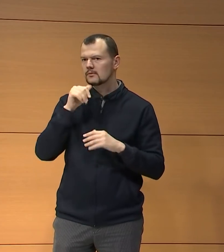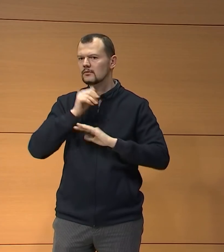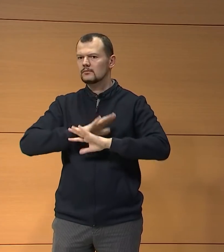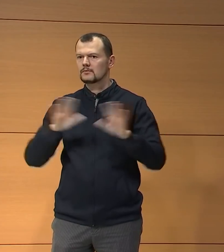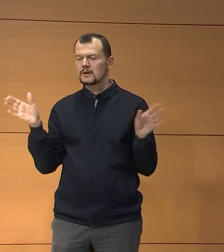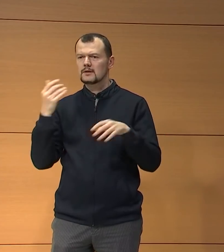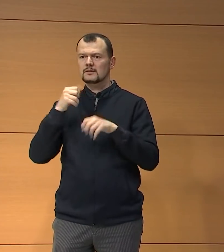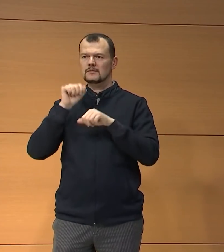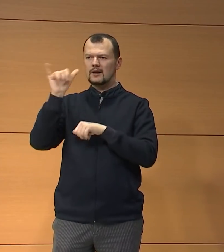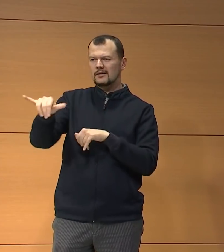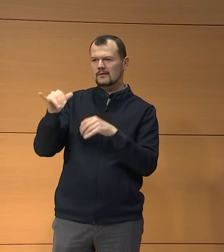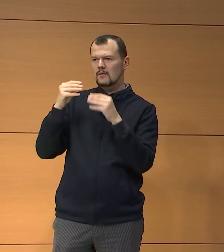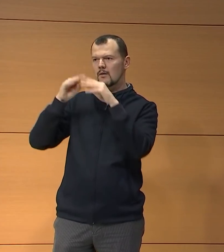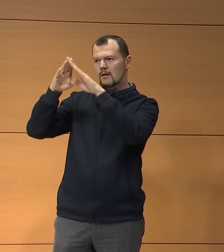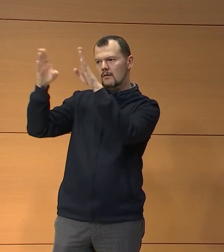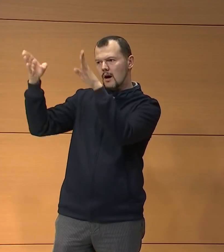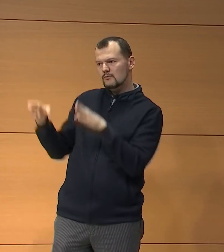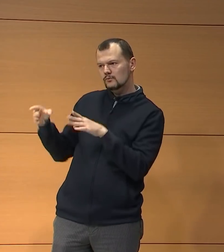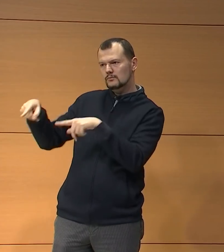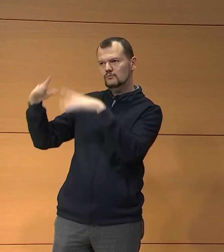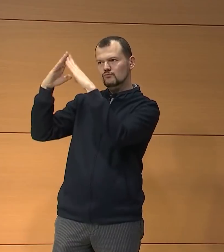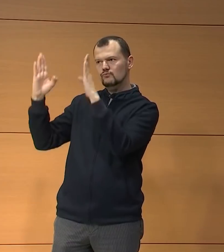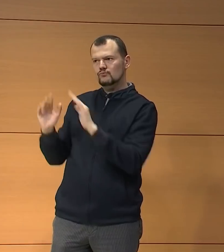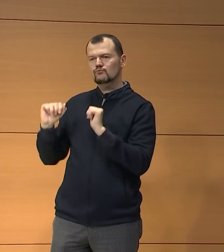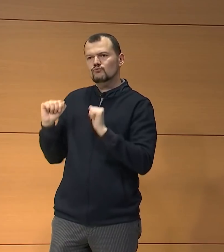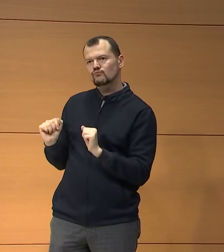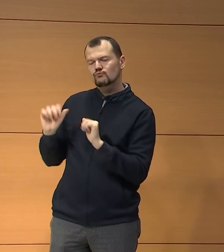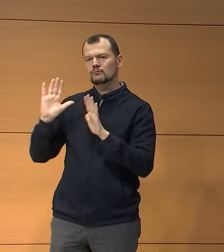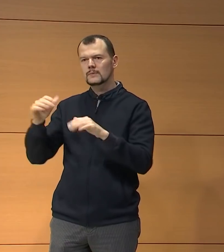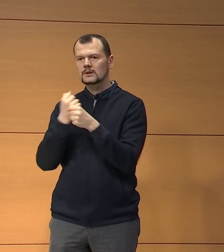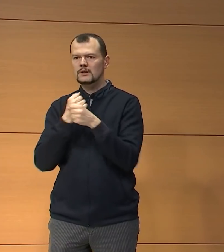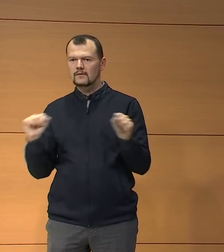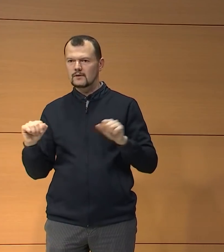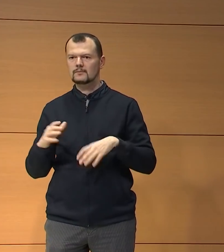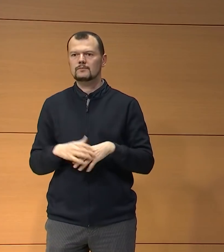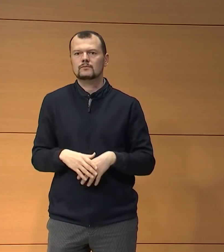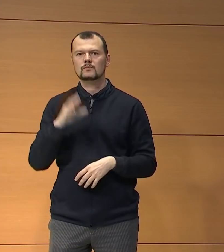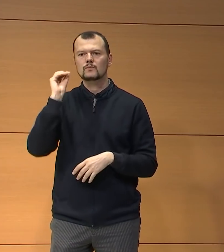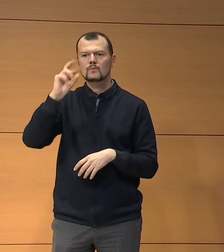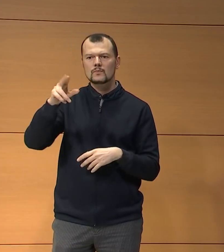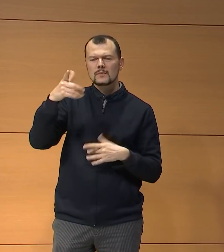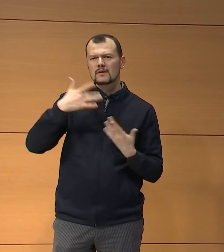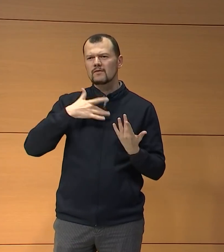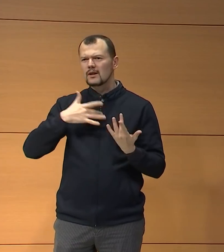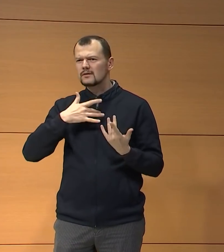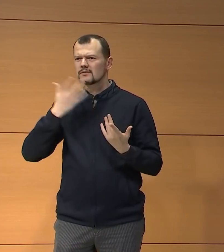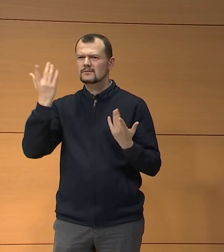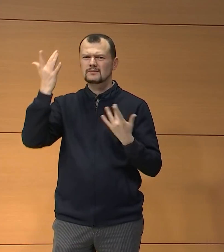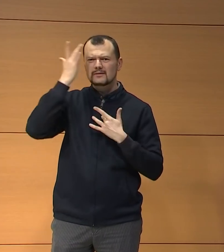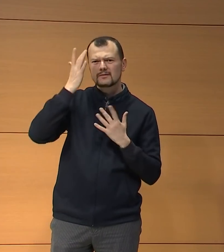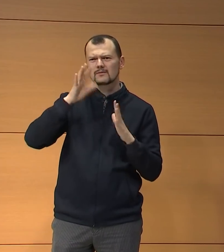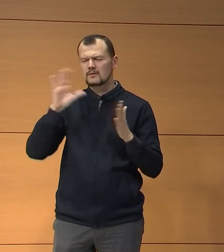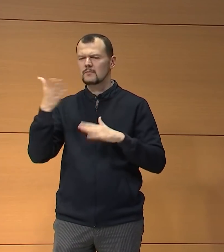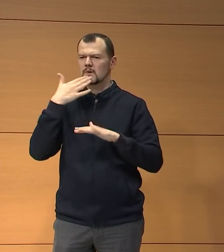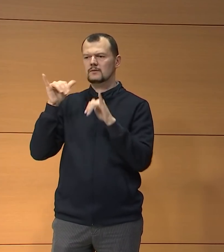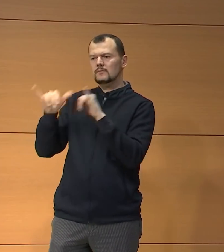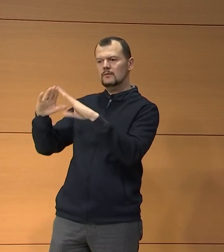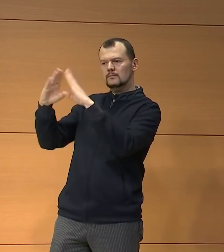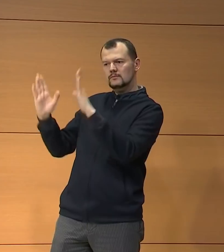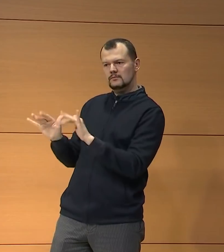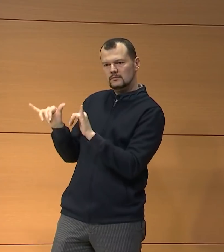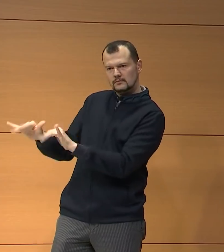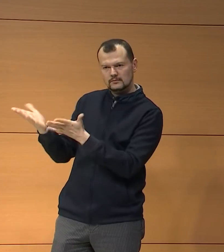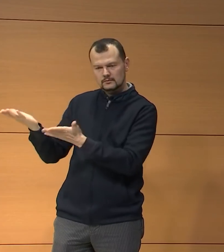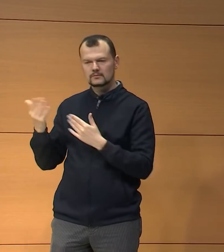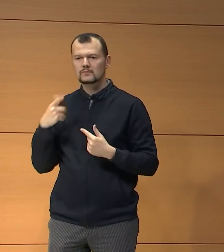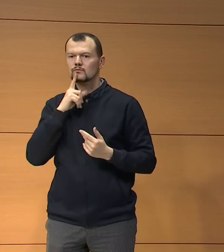exhibiting any symptoms commonly linked to coronavirus. Health officials also recommend having 6 feet of distance